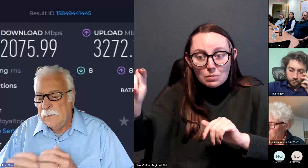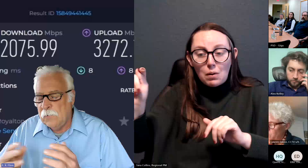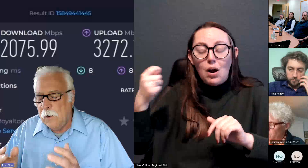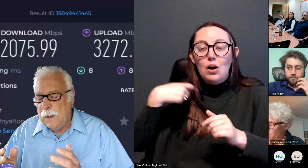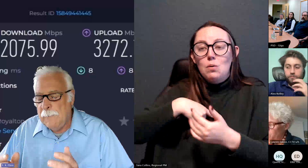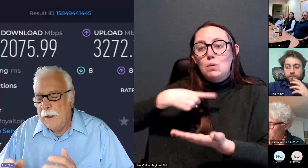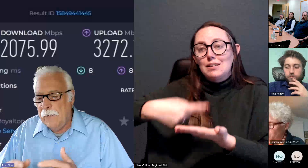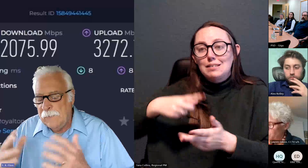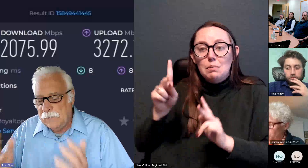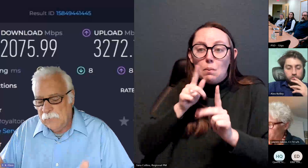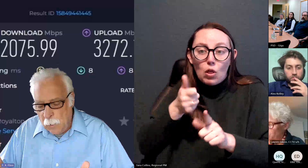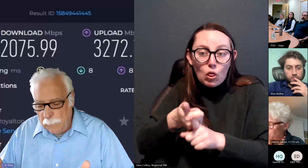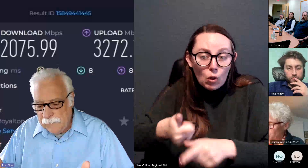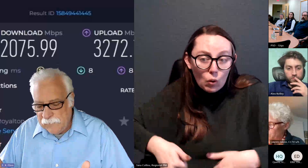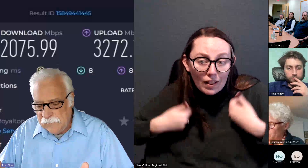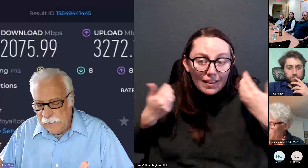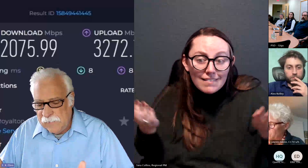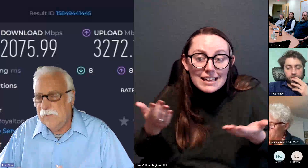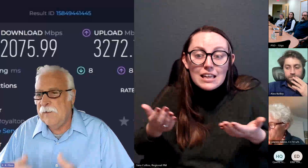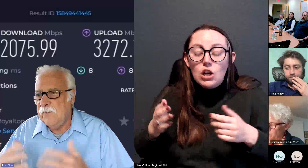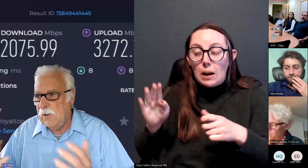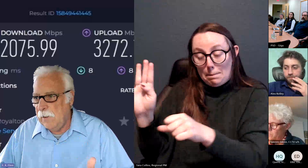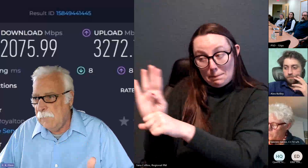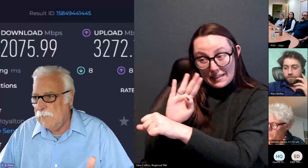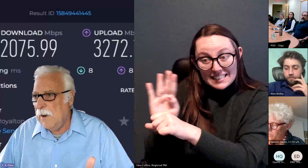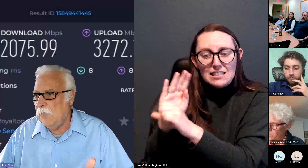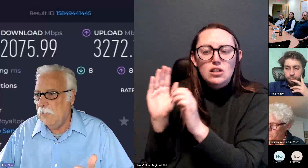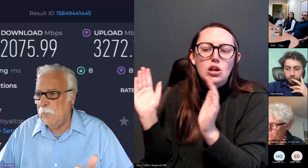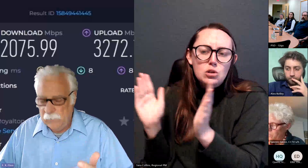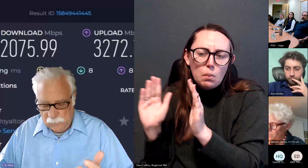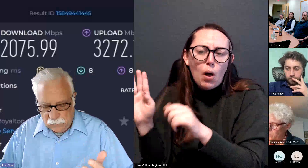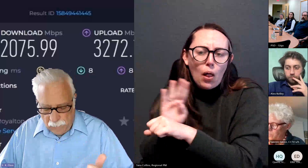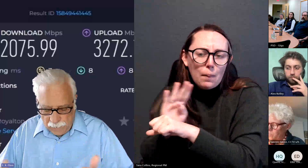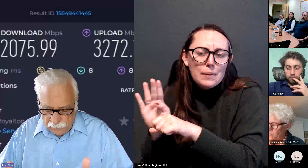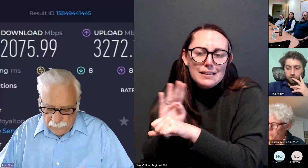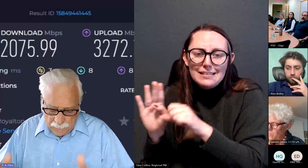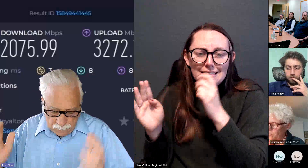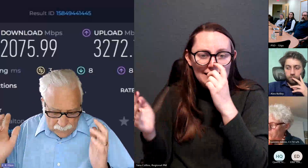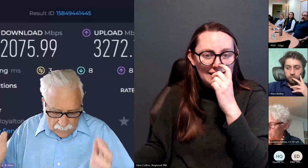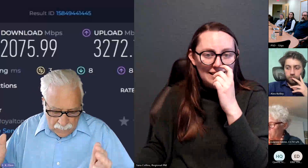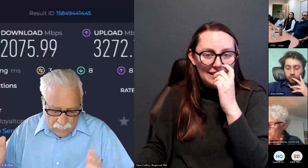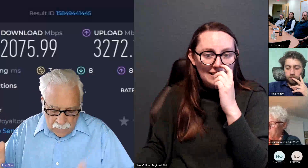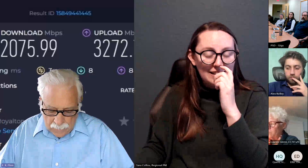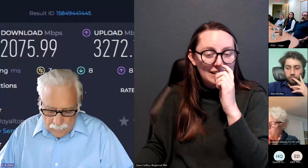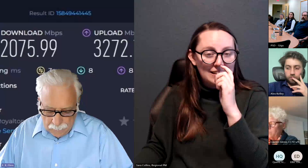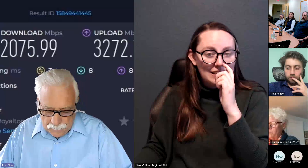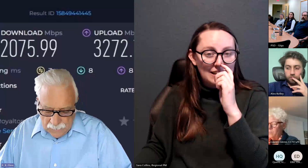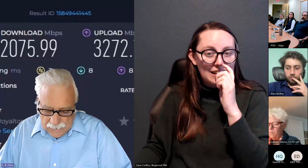really talking about small businesses, essentially residential services, fine for them.